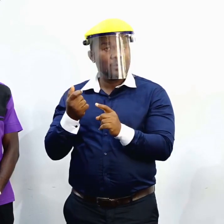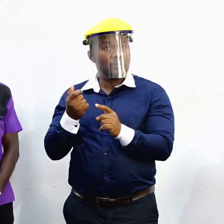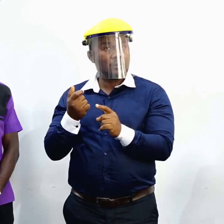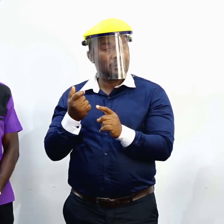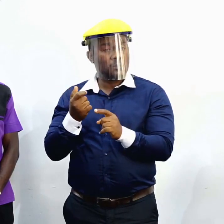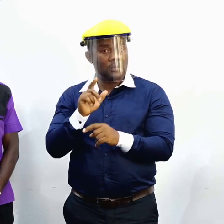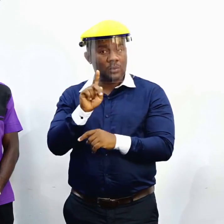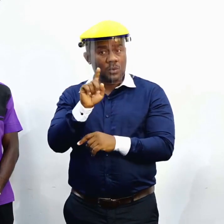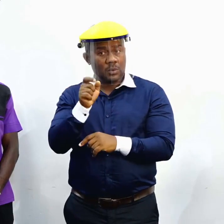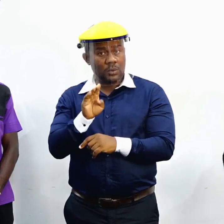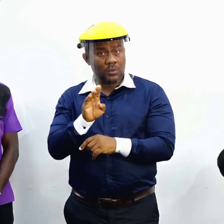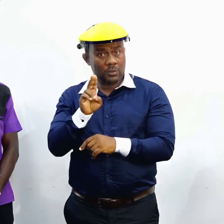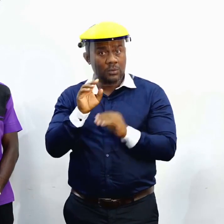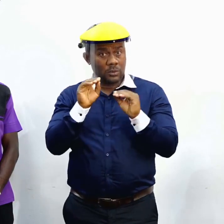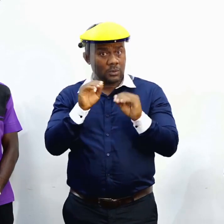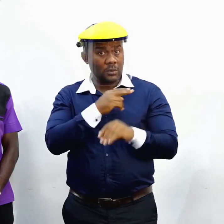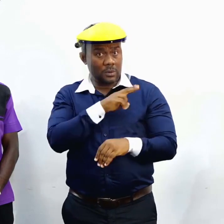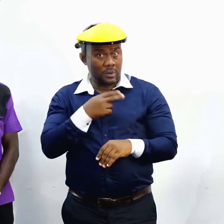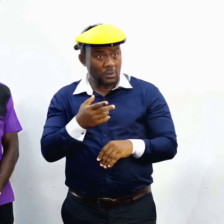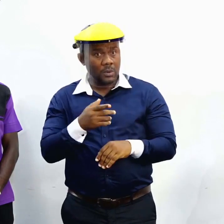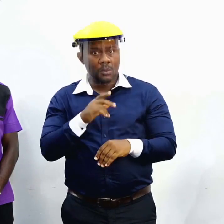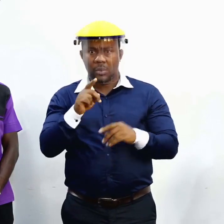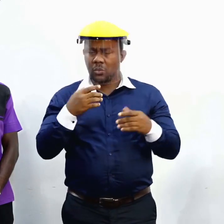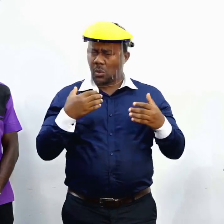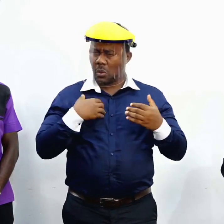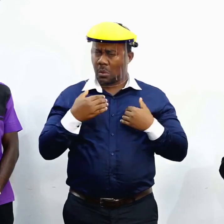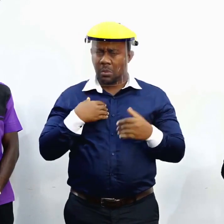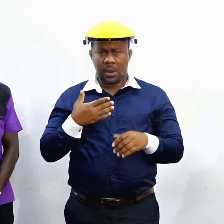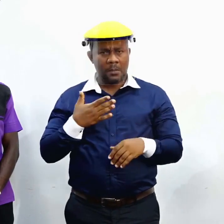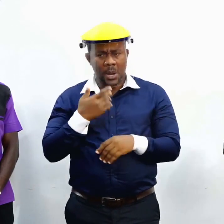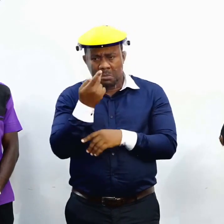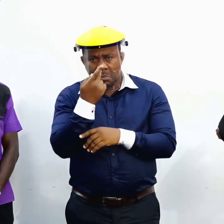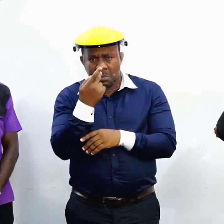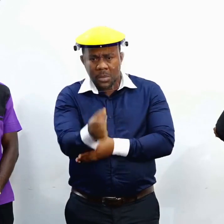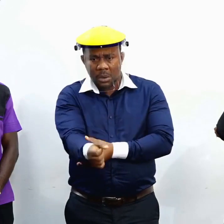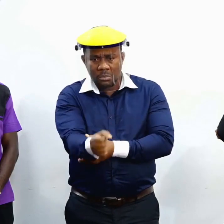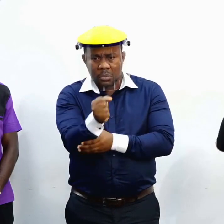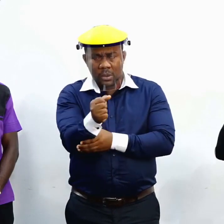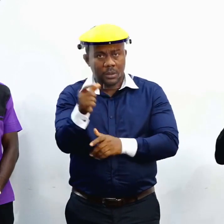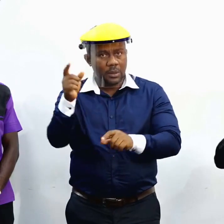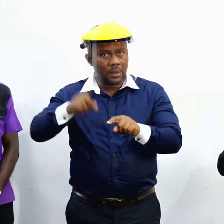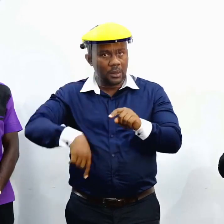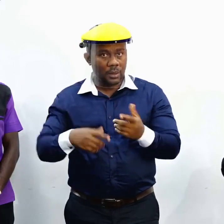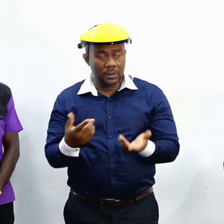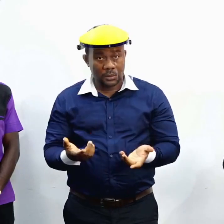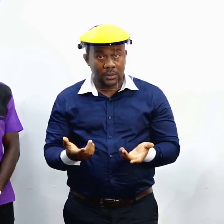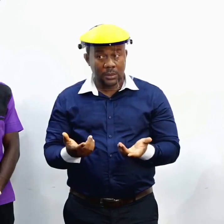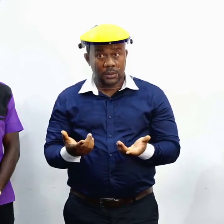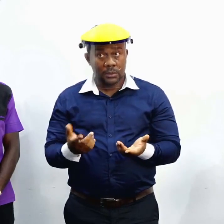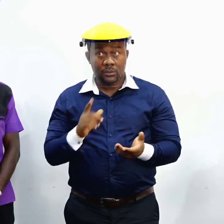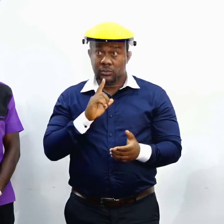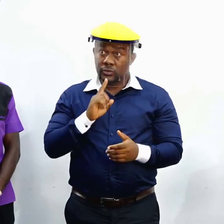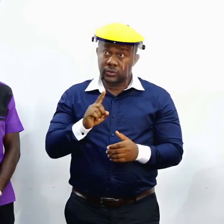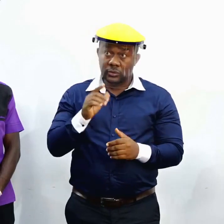people have actually come to him with this issue. And so as Ghana Health Service has been also observing